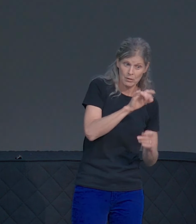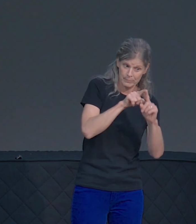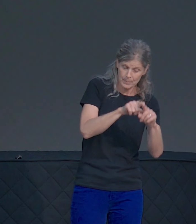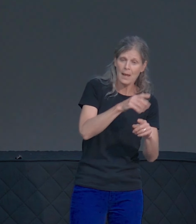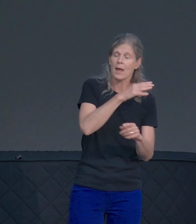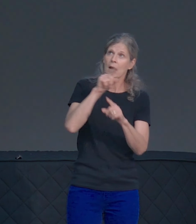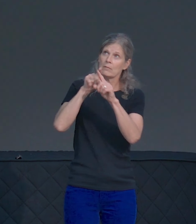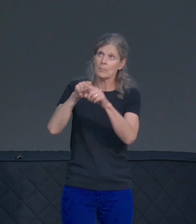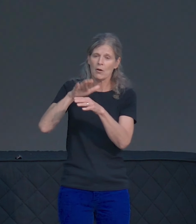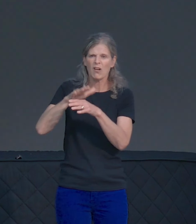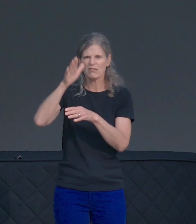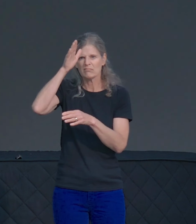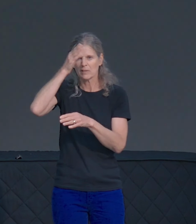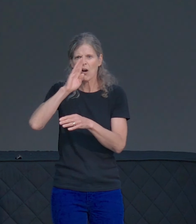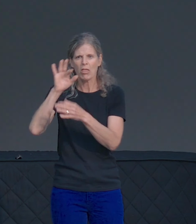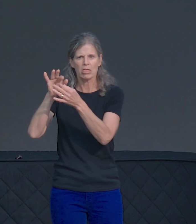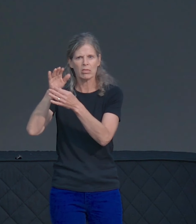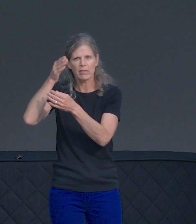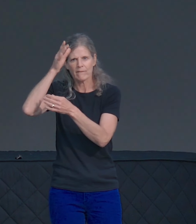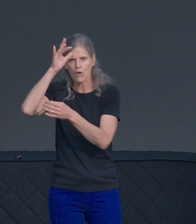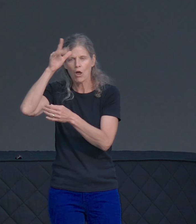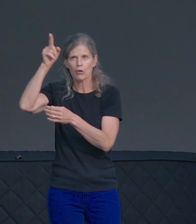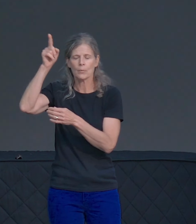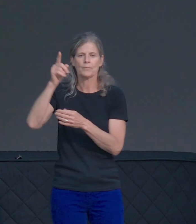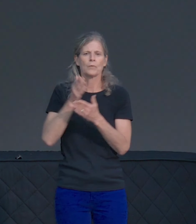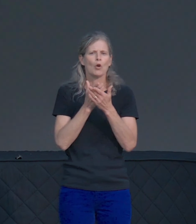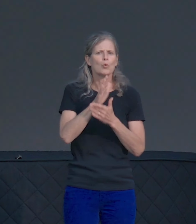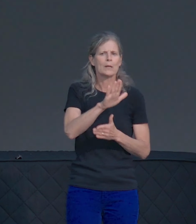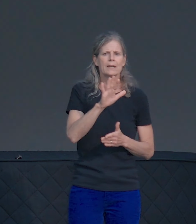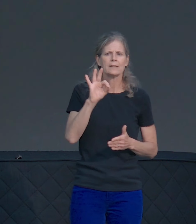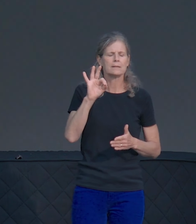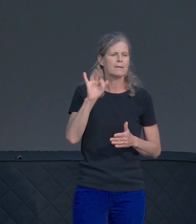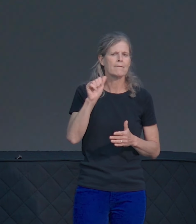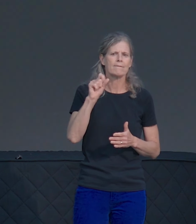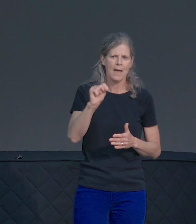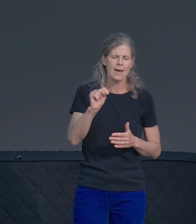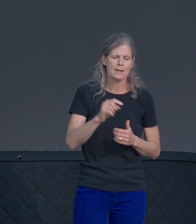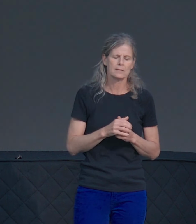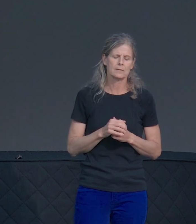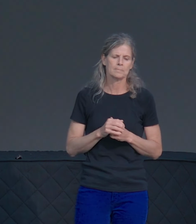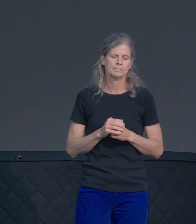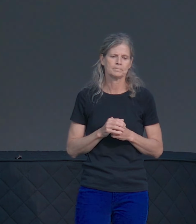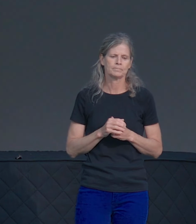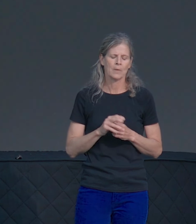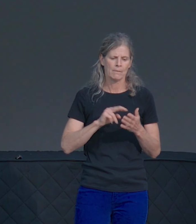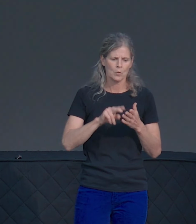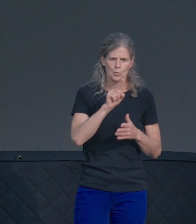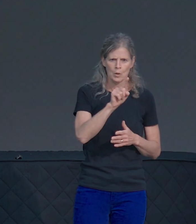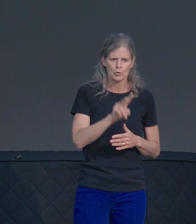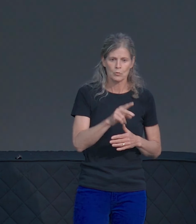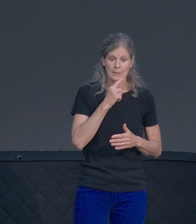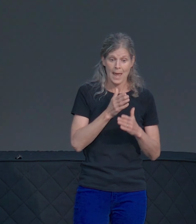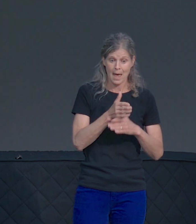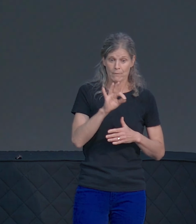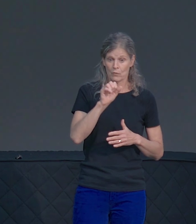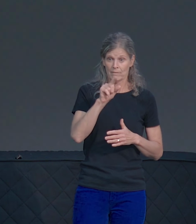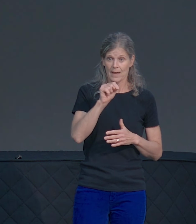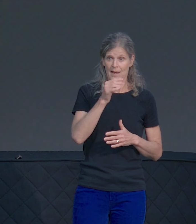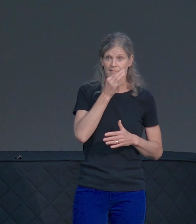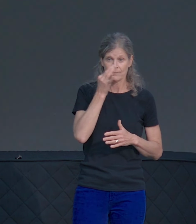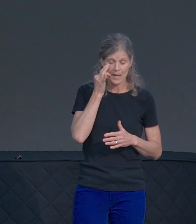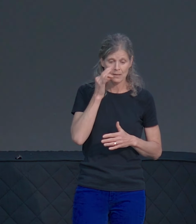on God the Father. And this is shown through his fast. If you notice in verse 1, or in verse 2, it says, after fasting